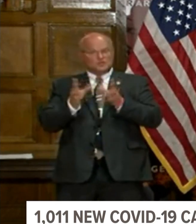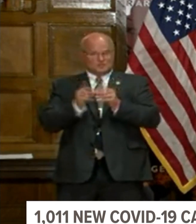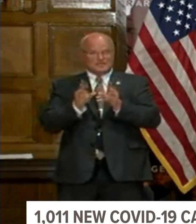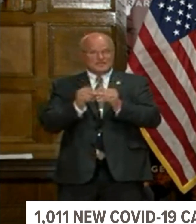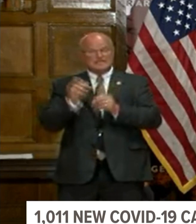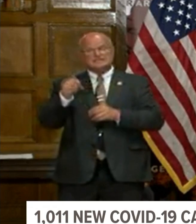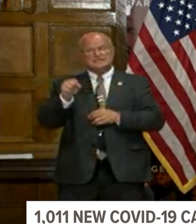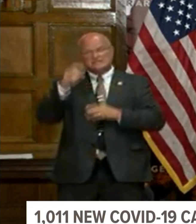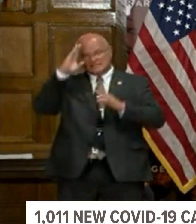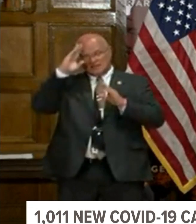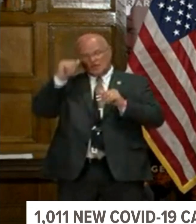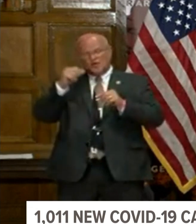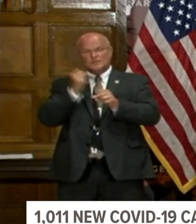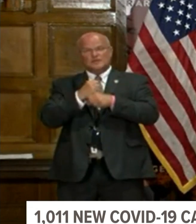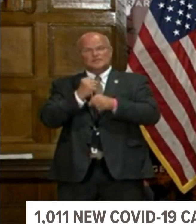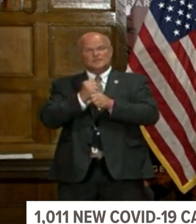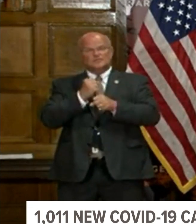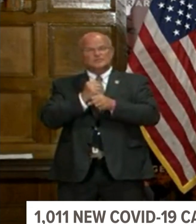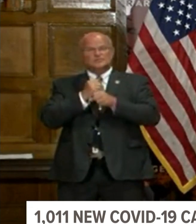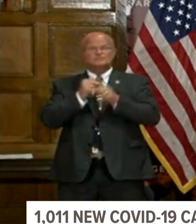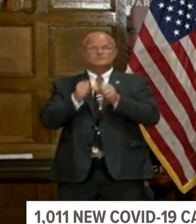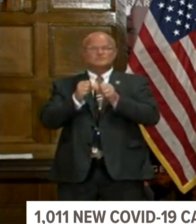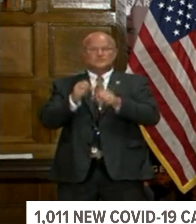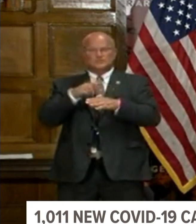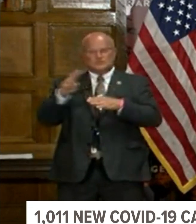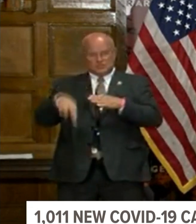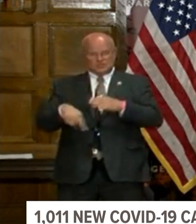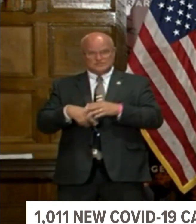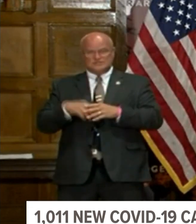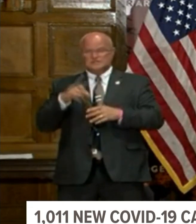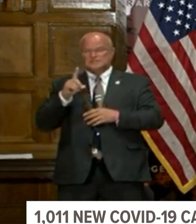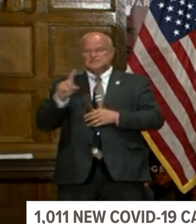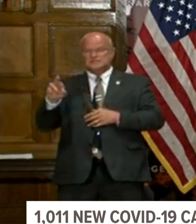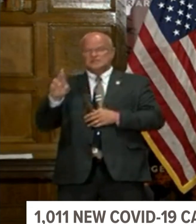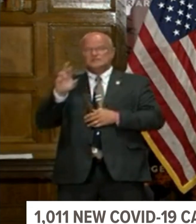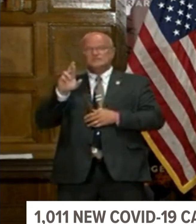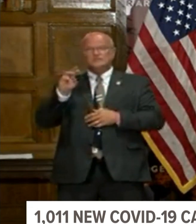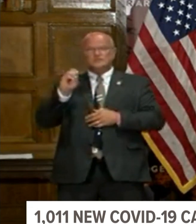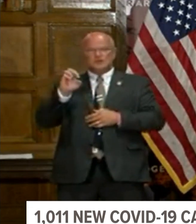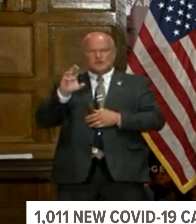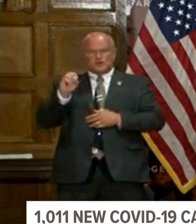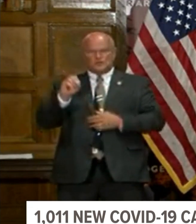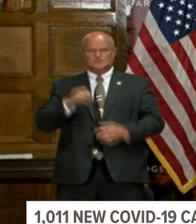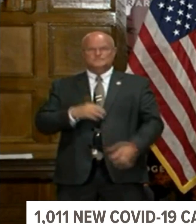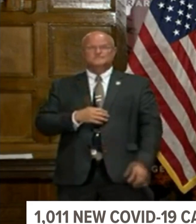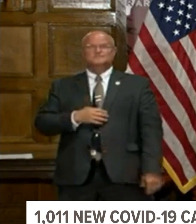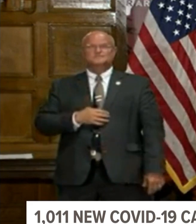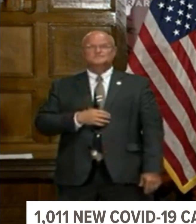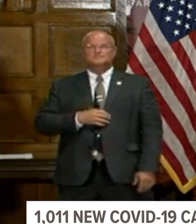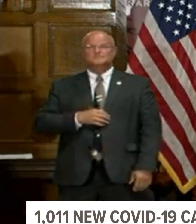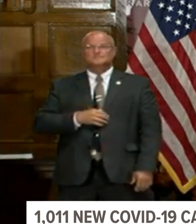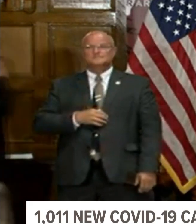meetings, and I hope they'll produce continued results. Dr. Romero.